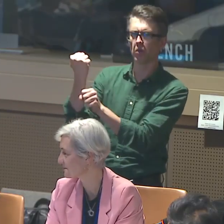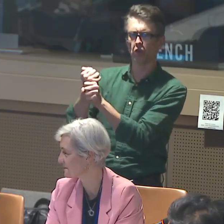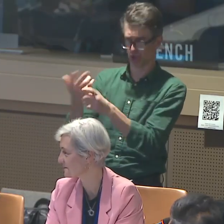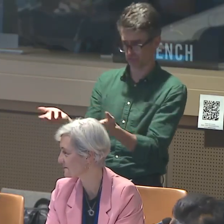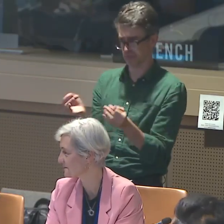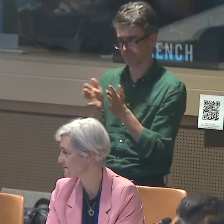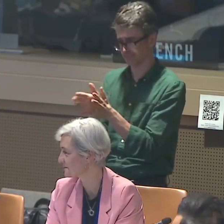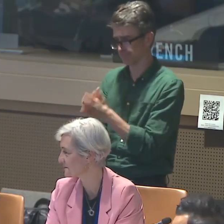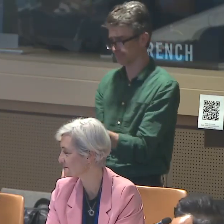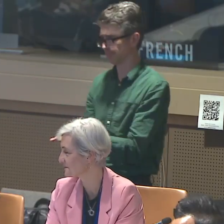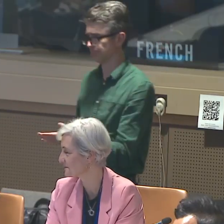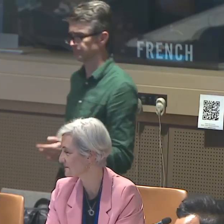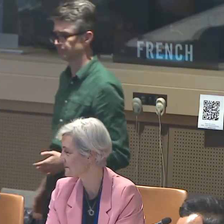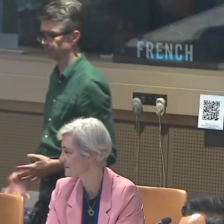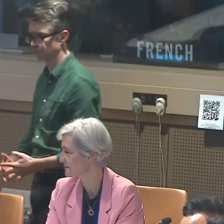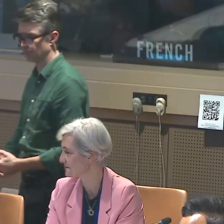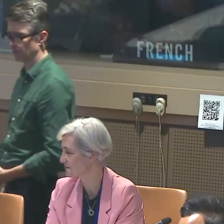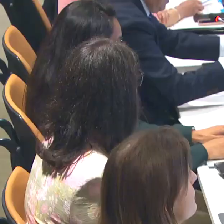floor is yours.